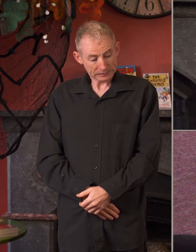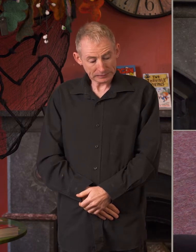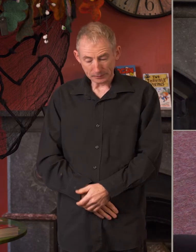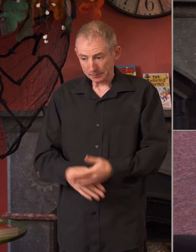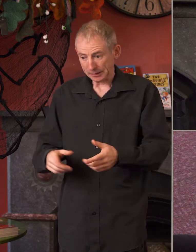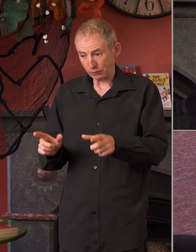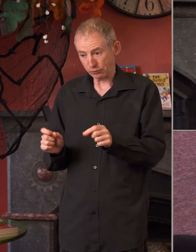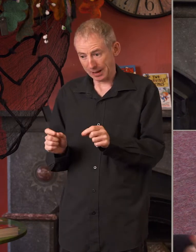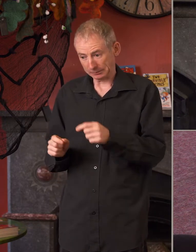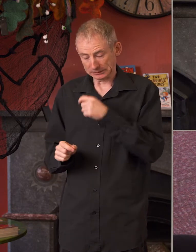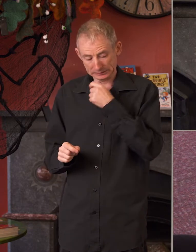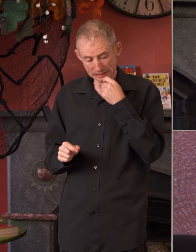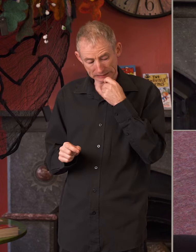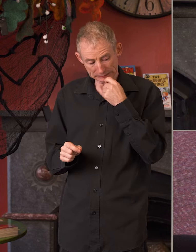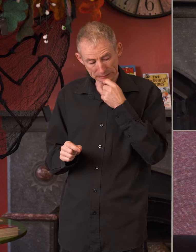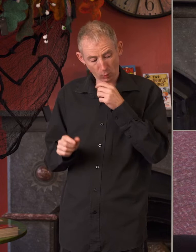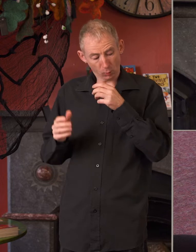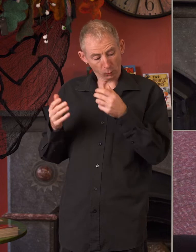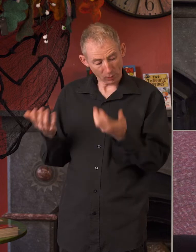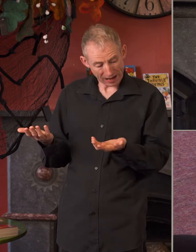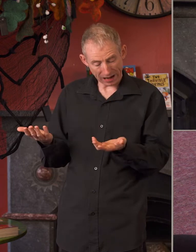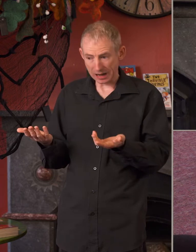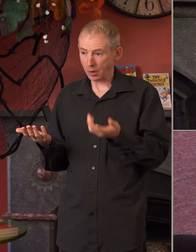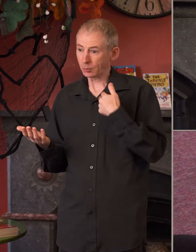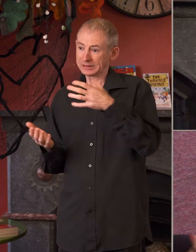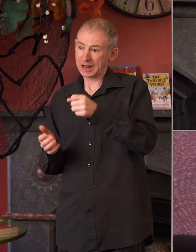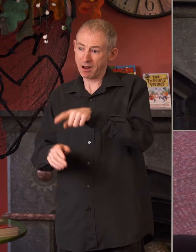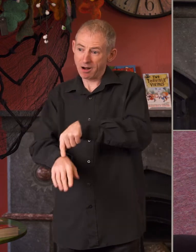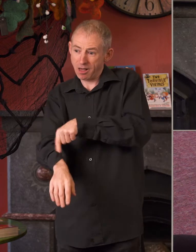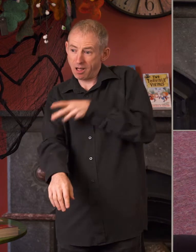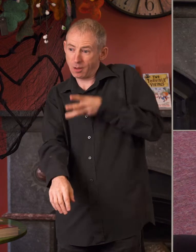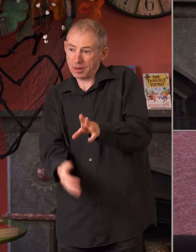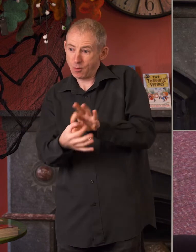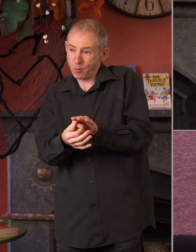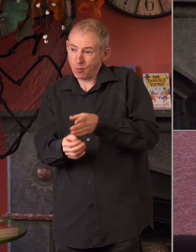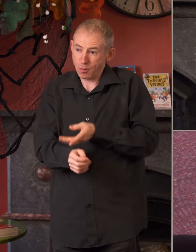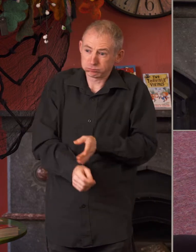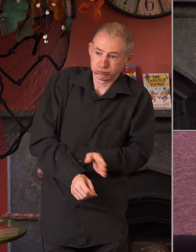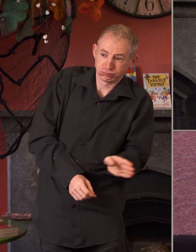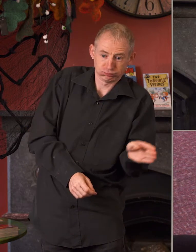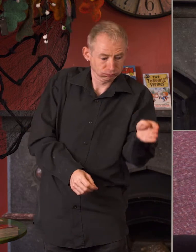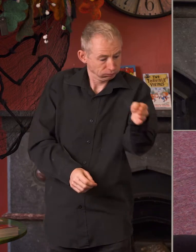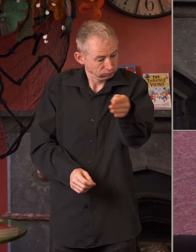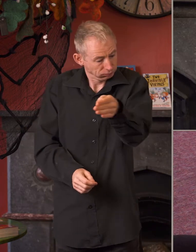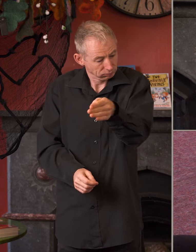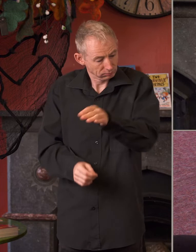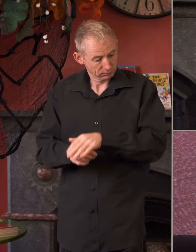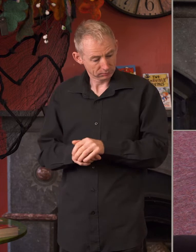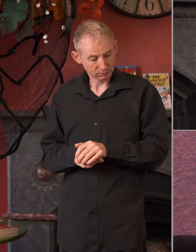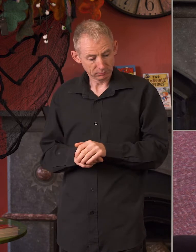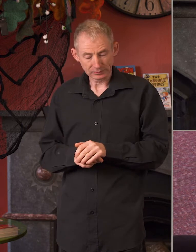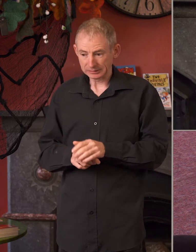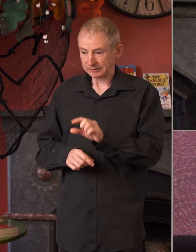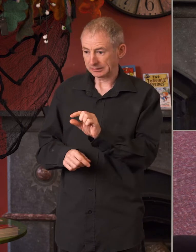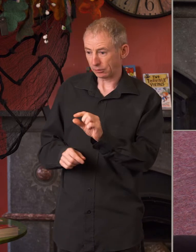Well, how about we go the long way home, says Very Big Crab. Can we go